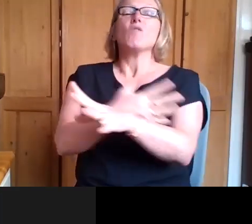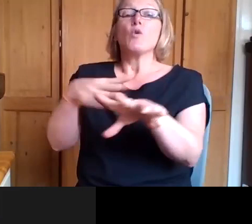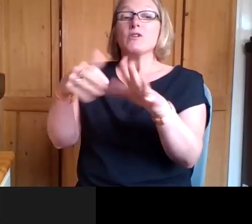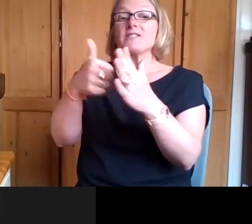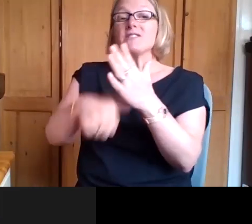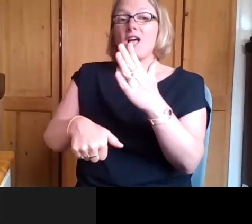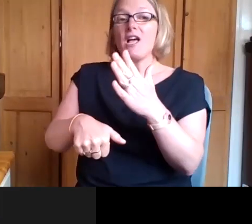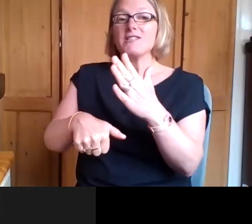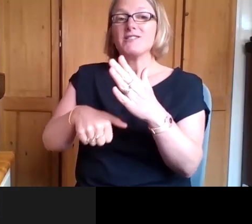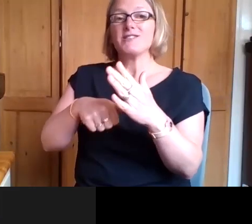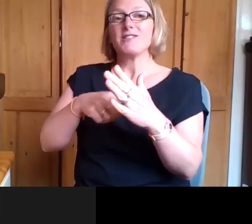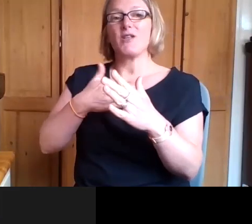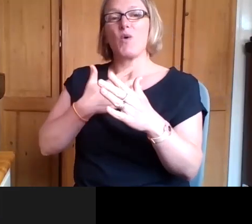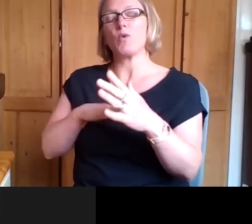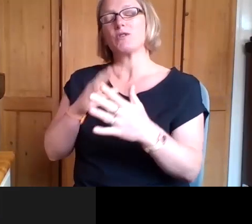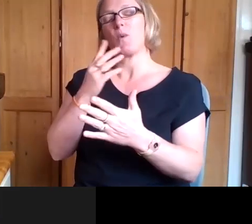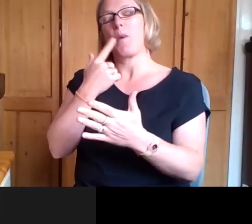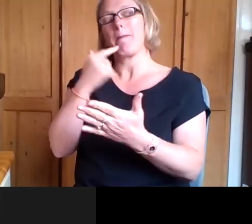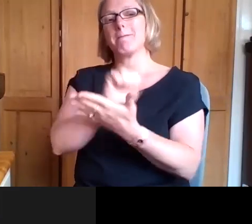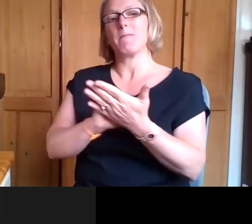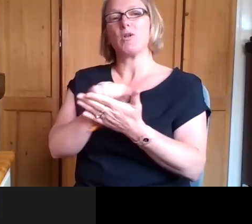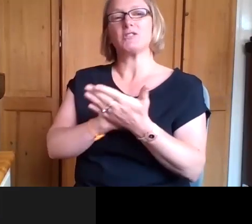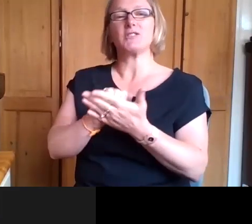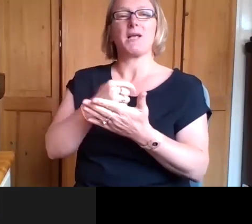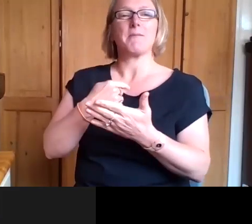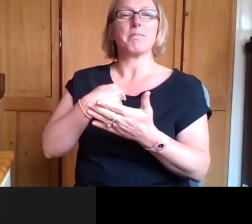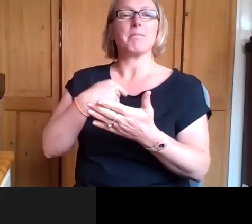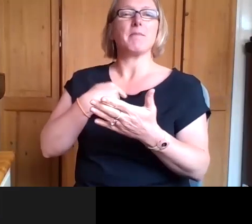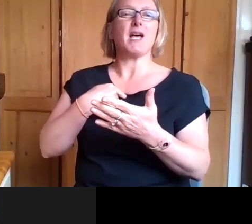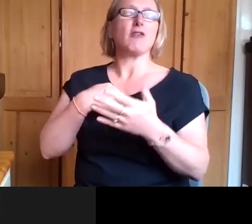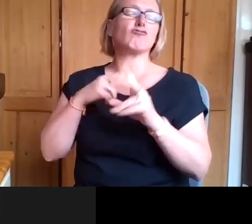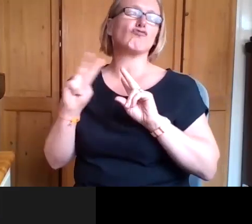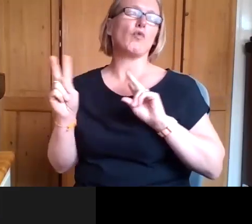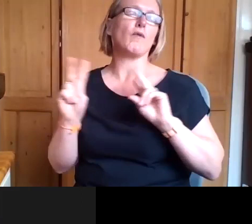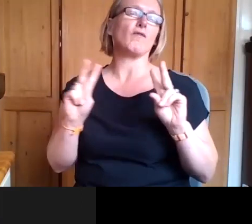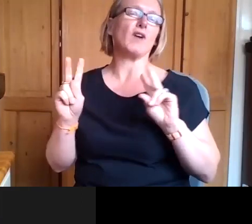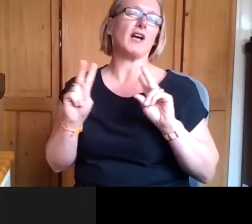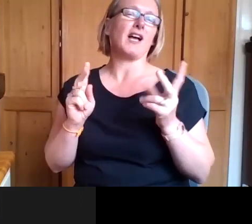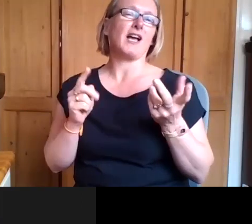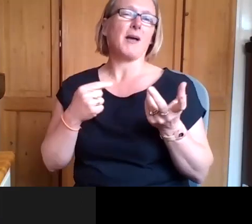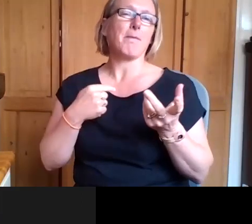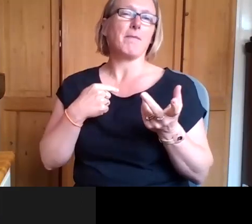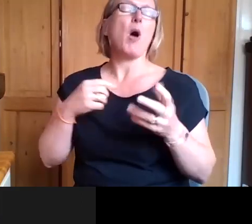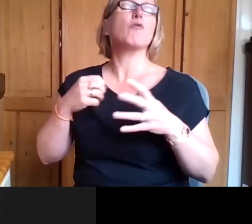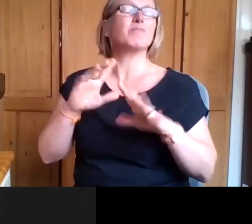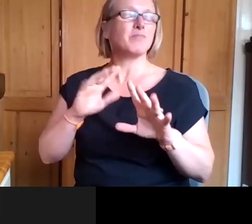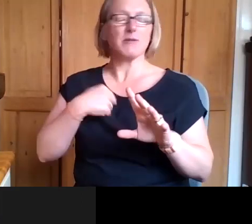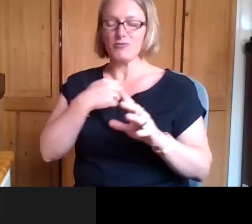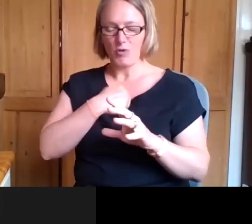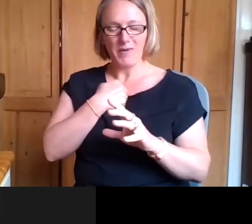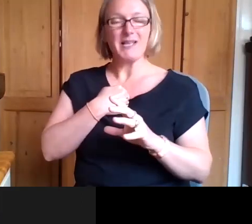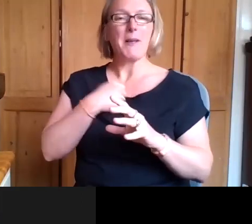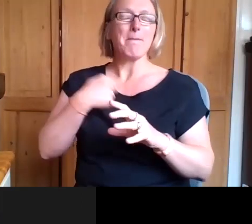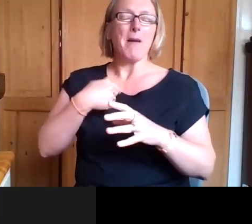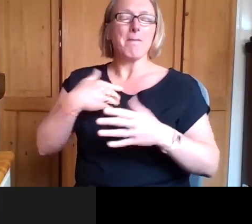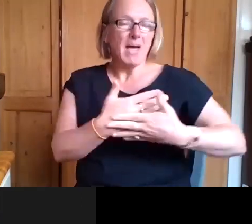for my broodiness. I am, by the end of this, I'm going to be so desperate for a baby. But anyway,